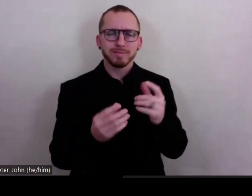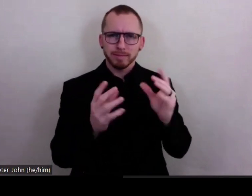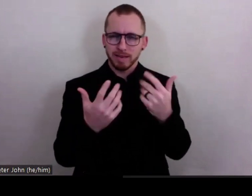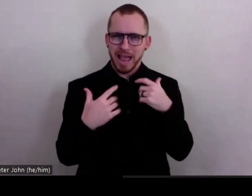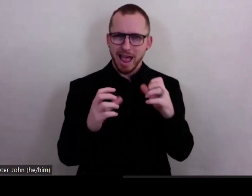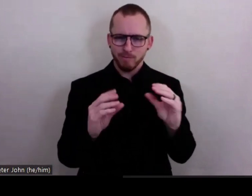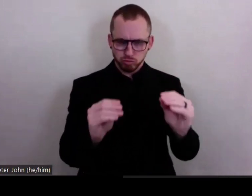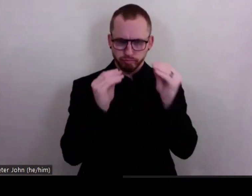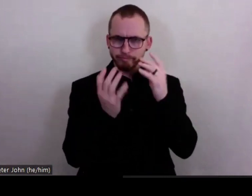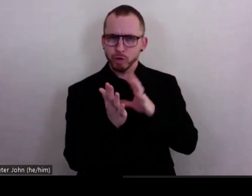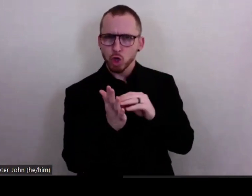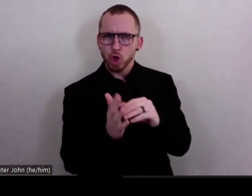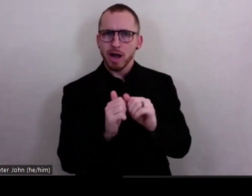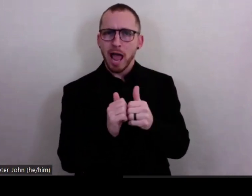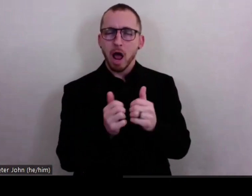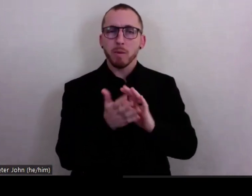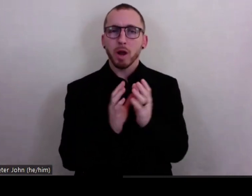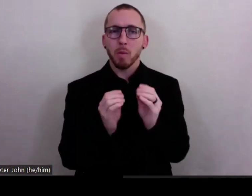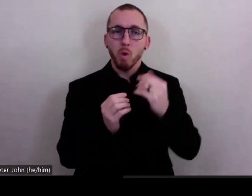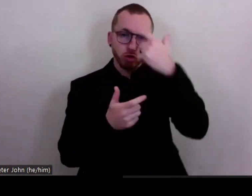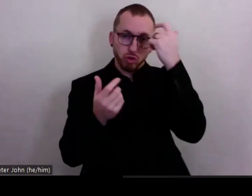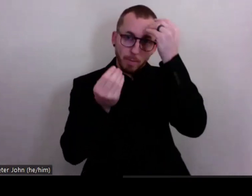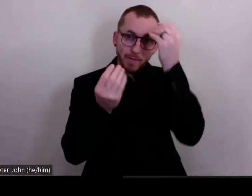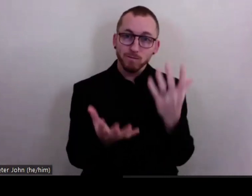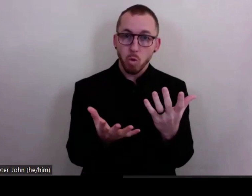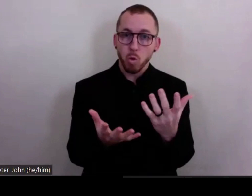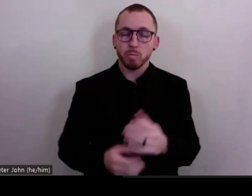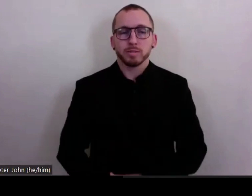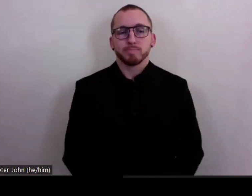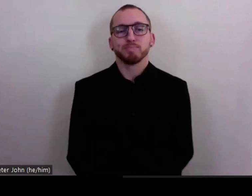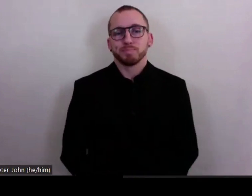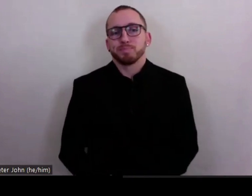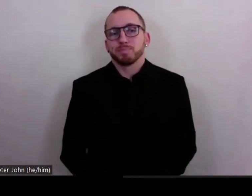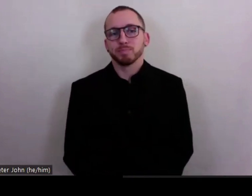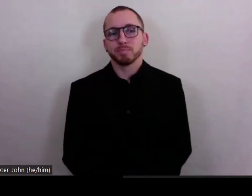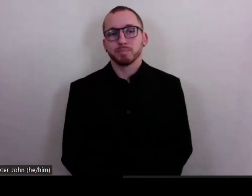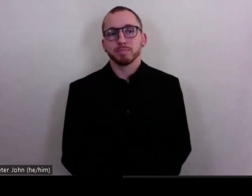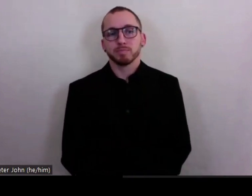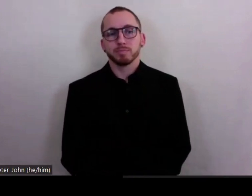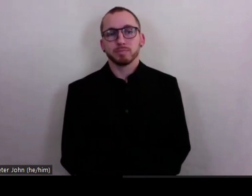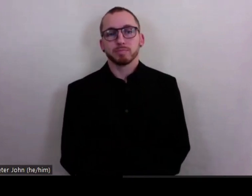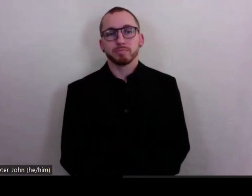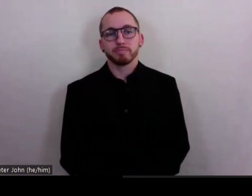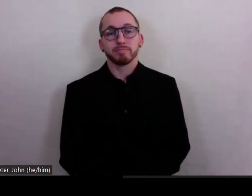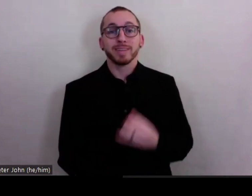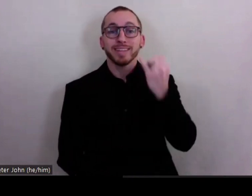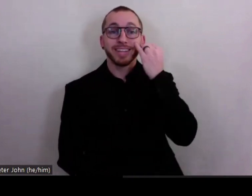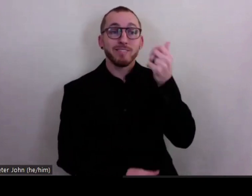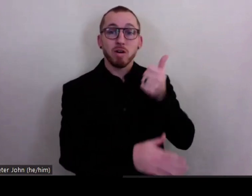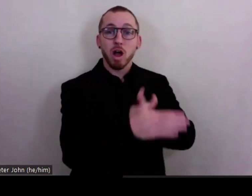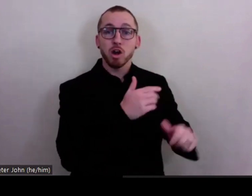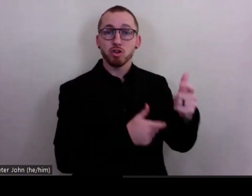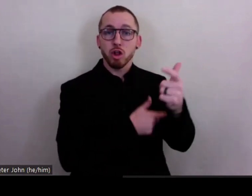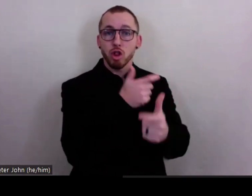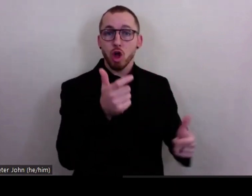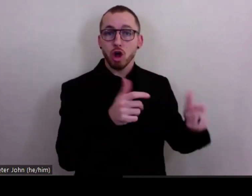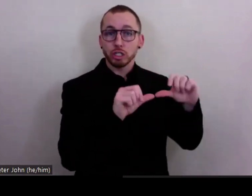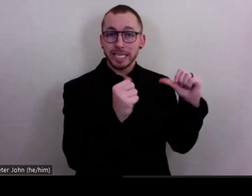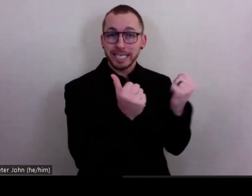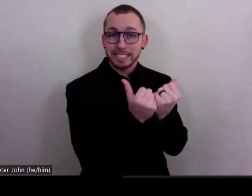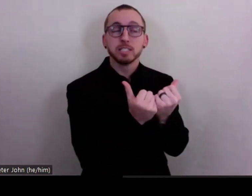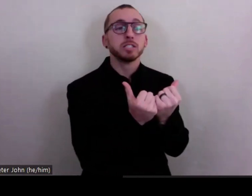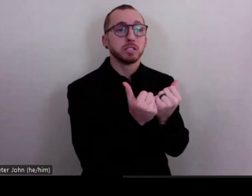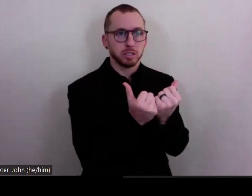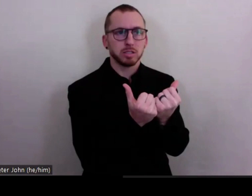trauma informed. And, you know, if we're at larger agencies, we're looking at our policies and procedures. So at daycare centers, at schools,